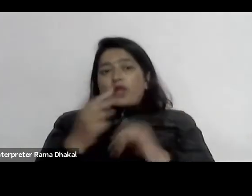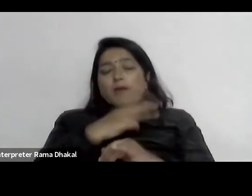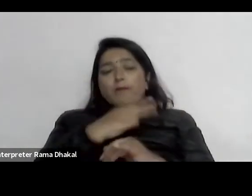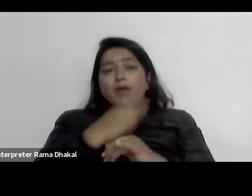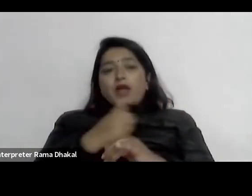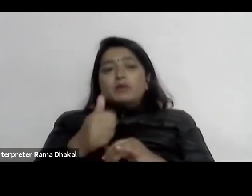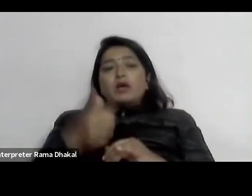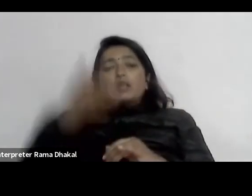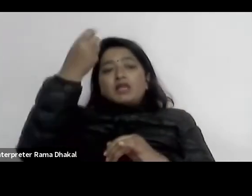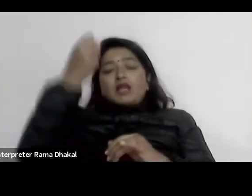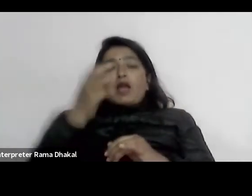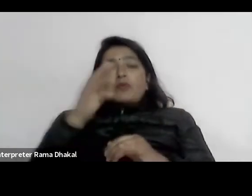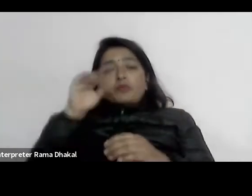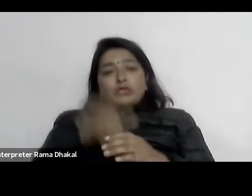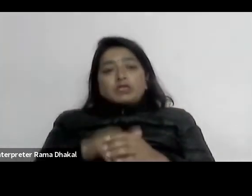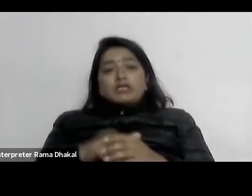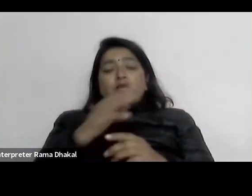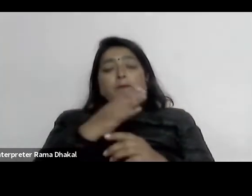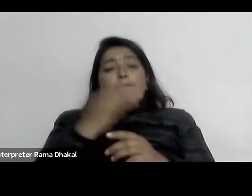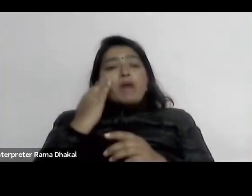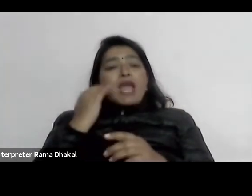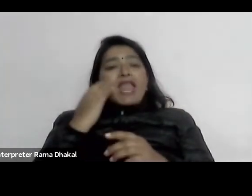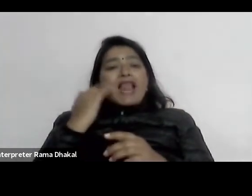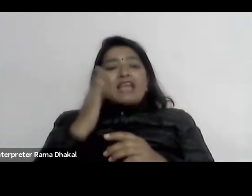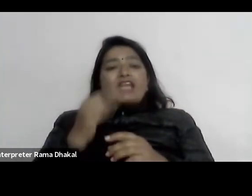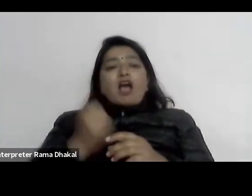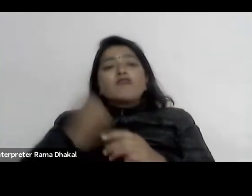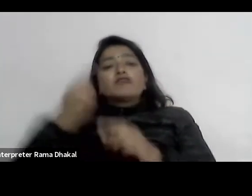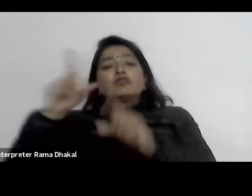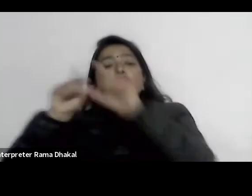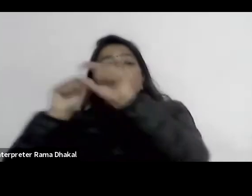choose. And I think